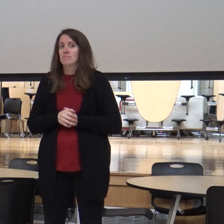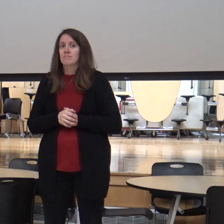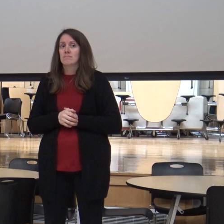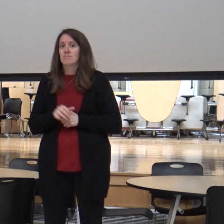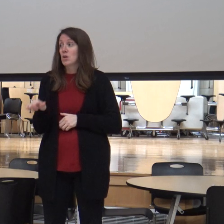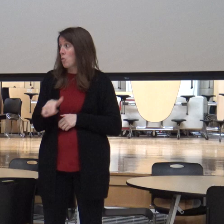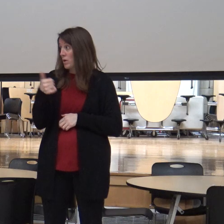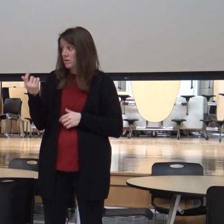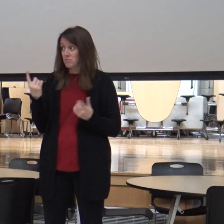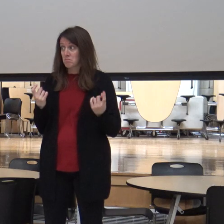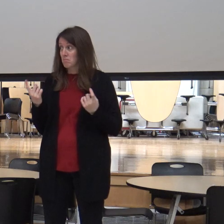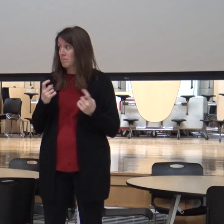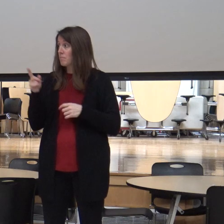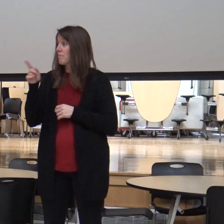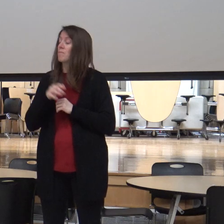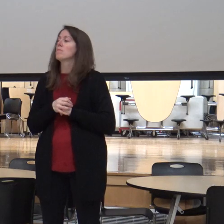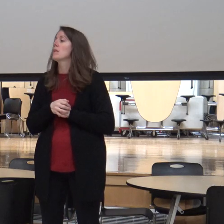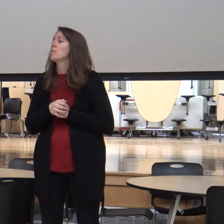What else you guys got?